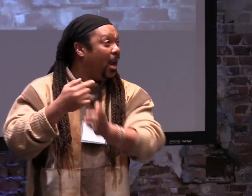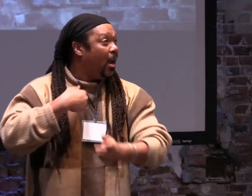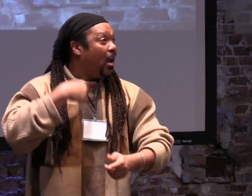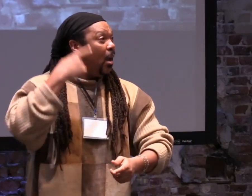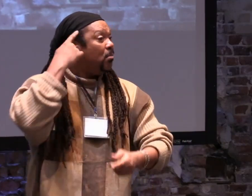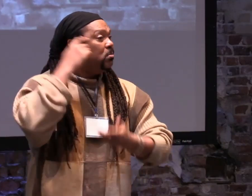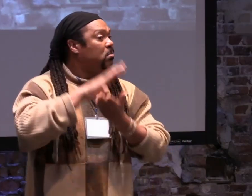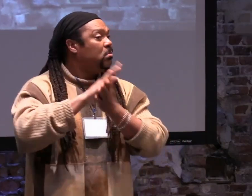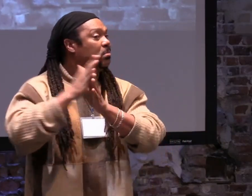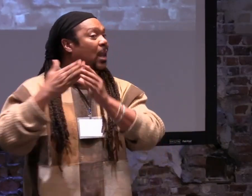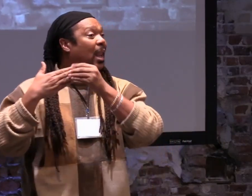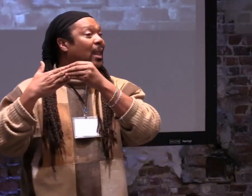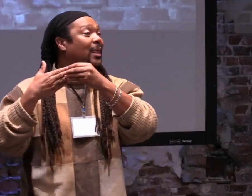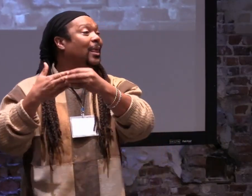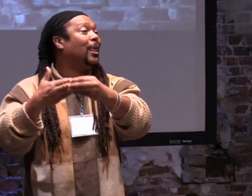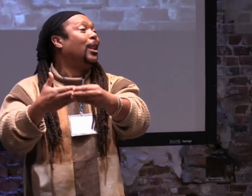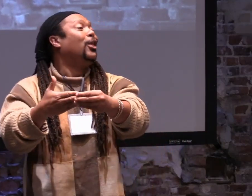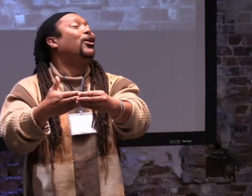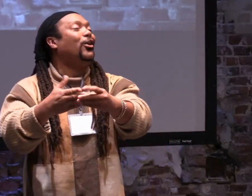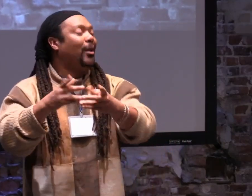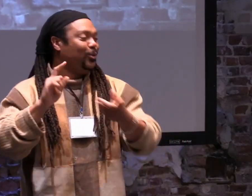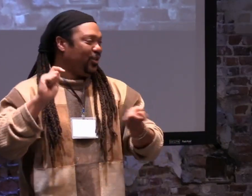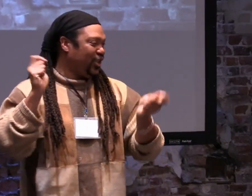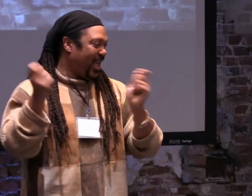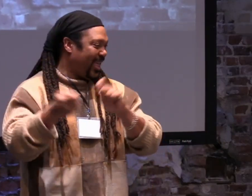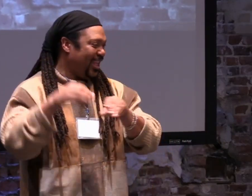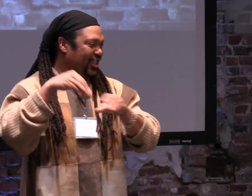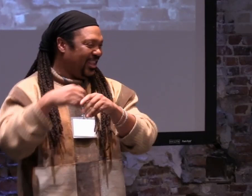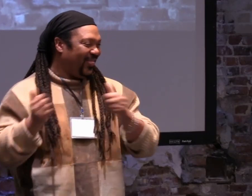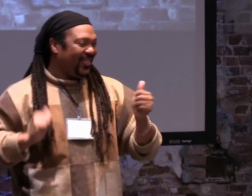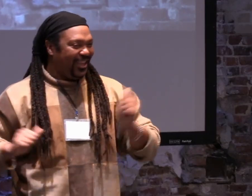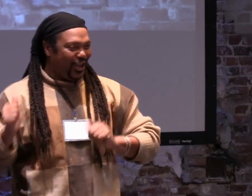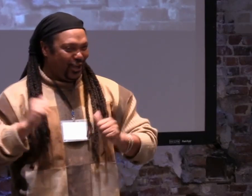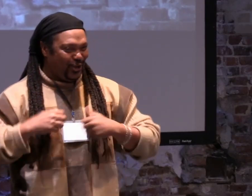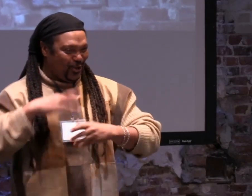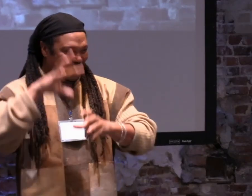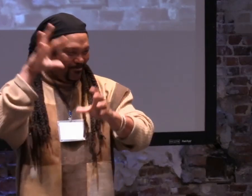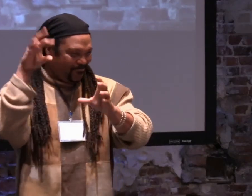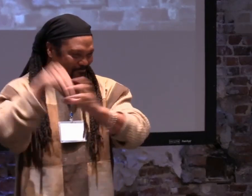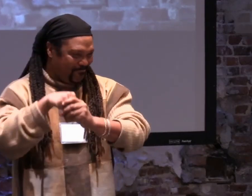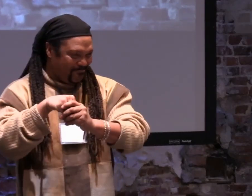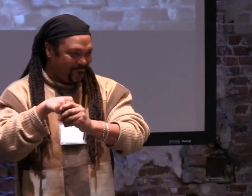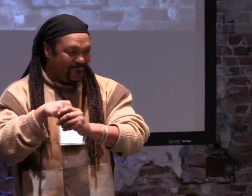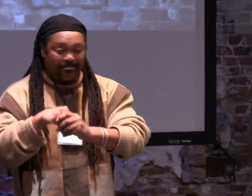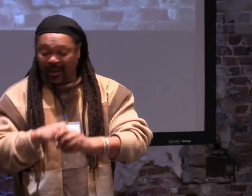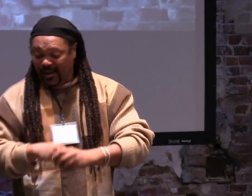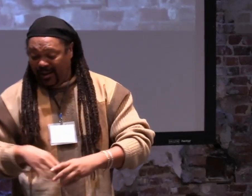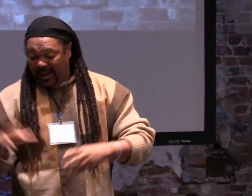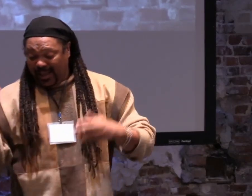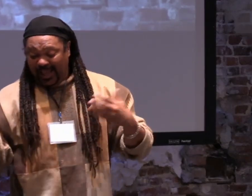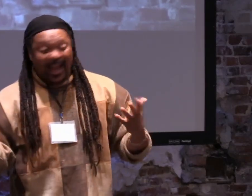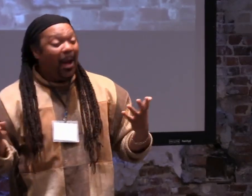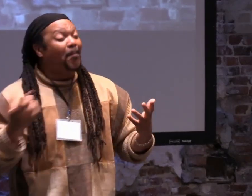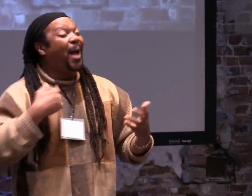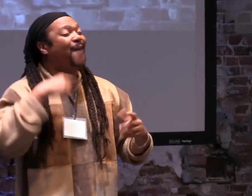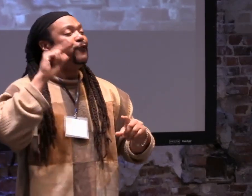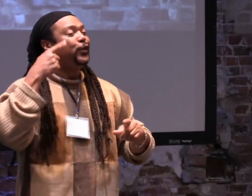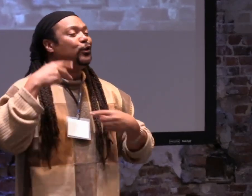Hallelujah. And I thought about that. And I thought I would use that theme to change my life to get